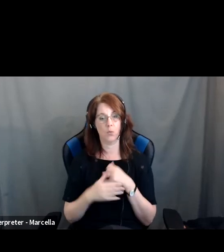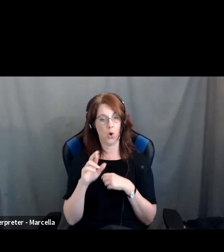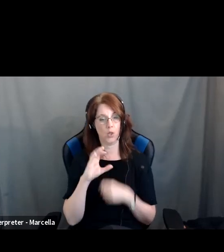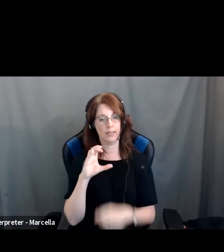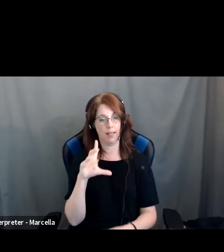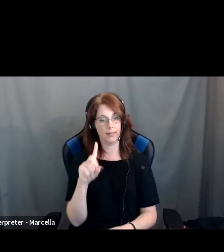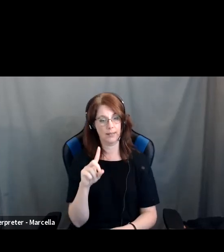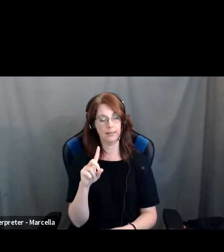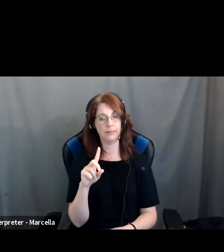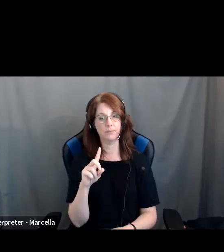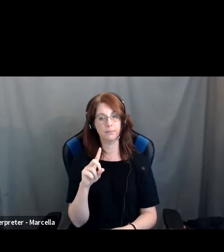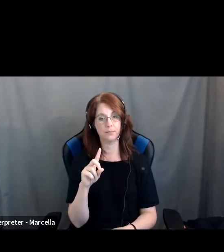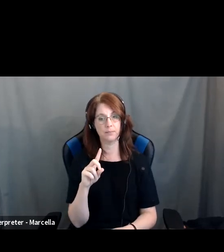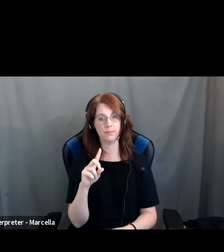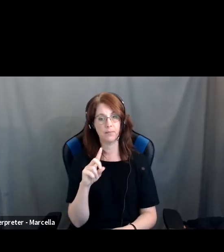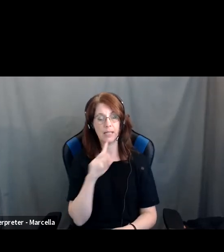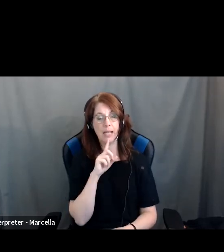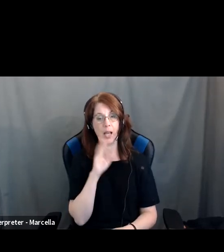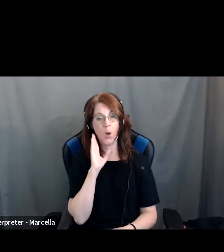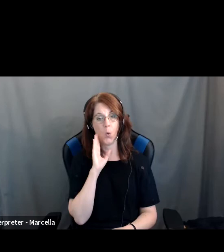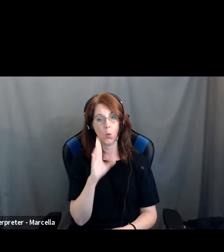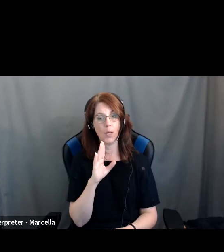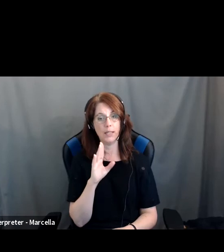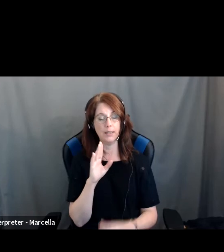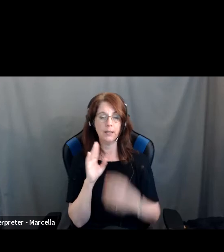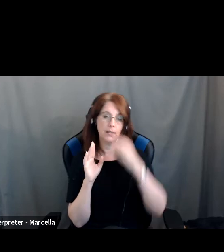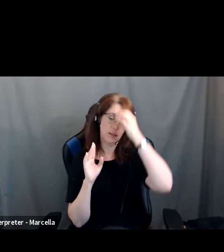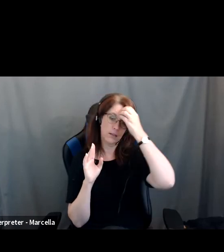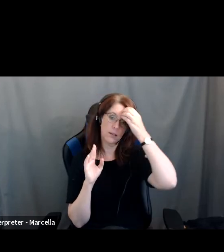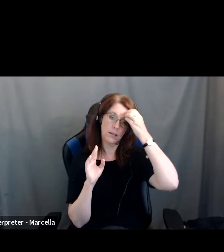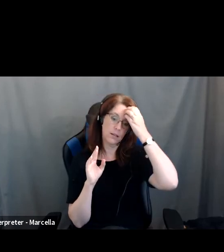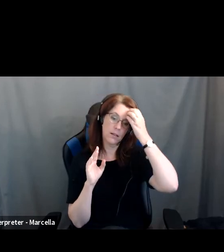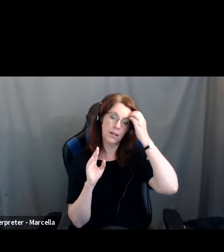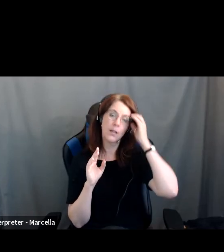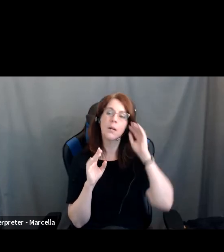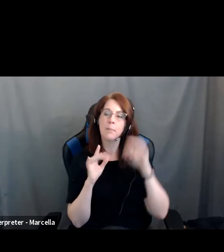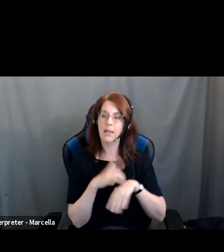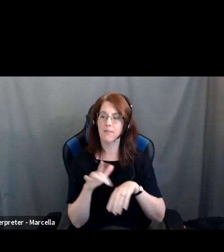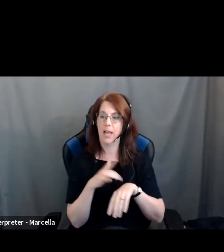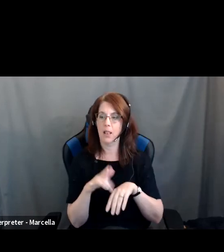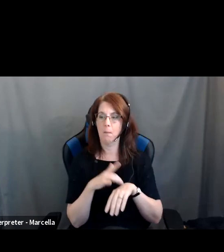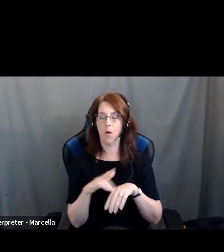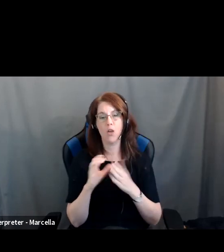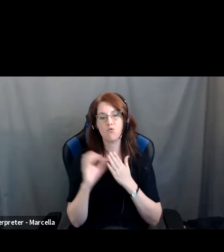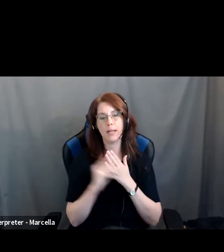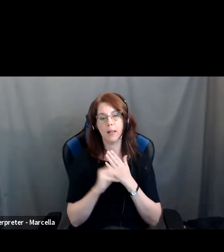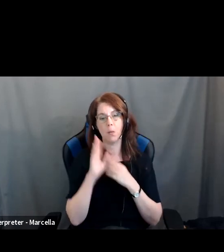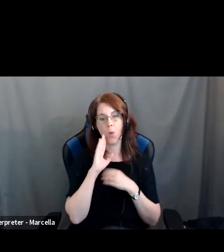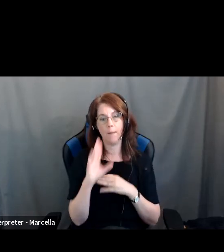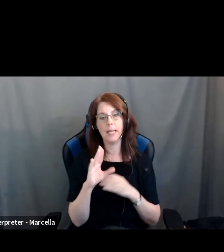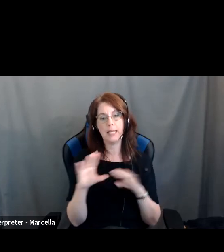RCLD, is going to be available. The curriculum will be